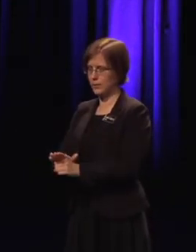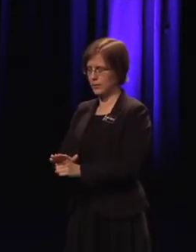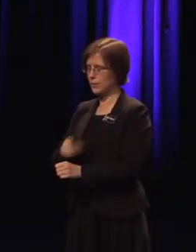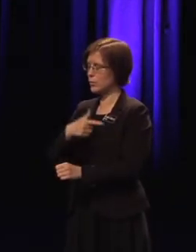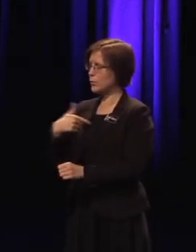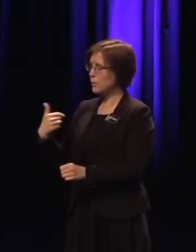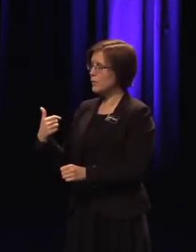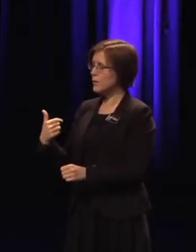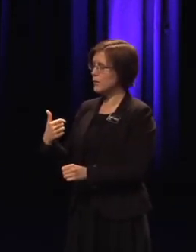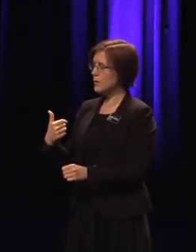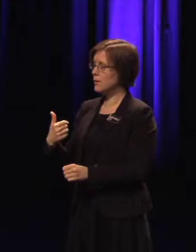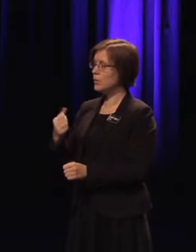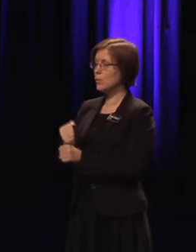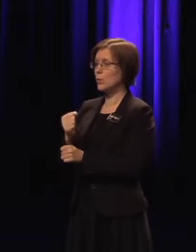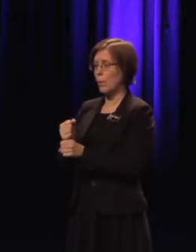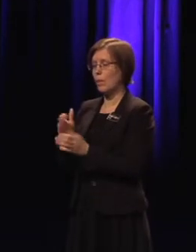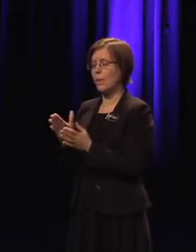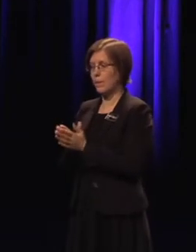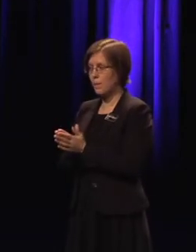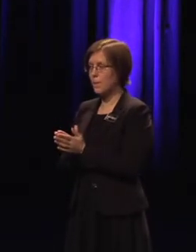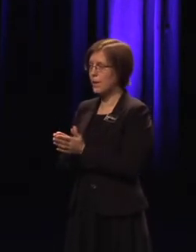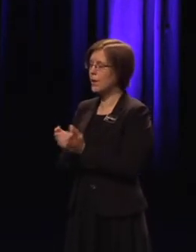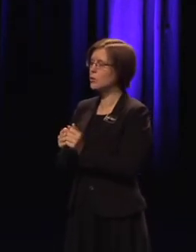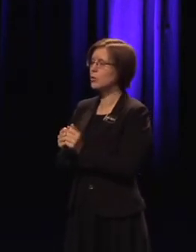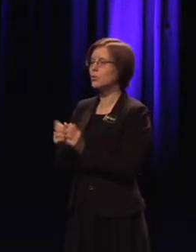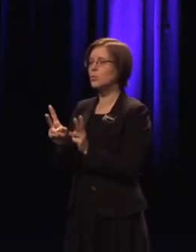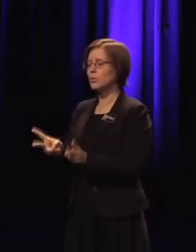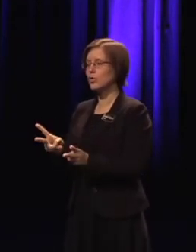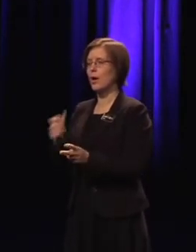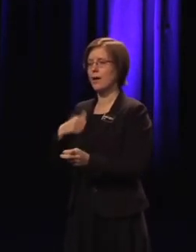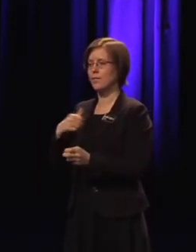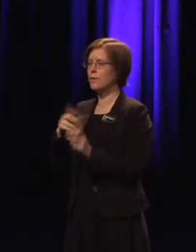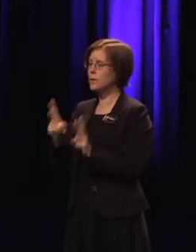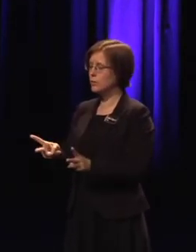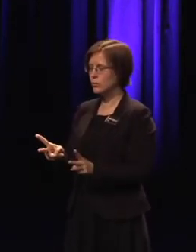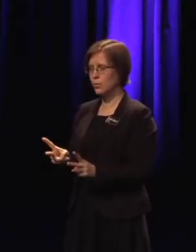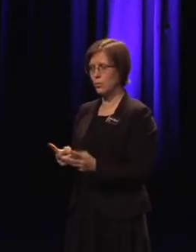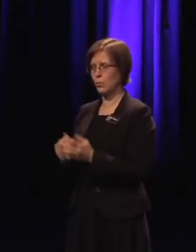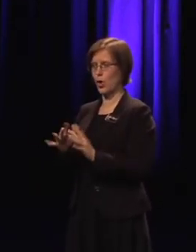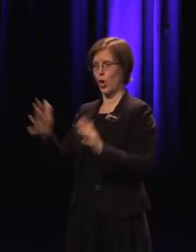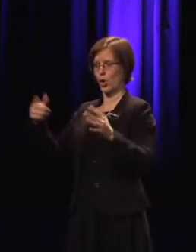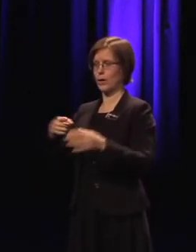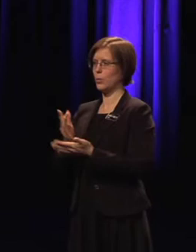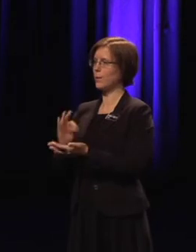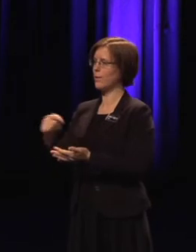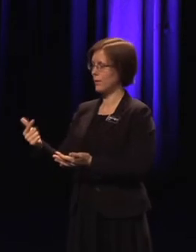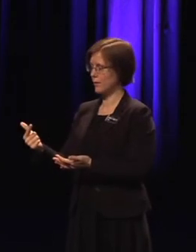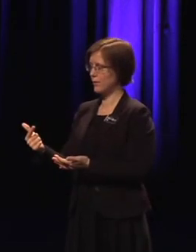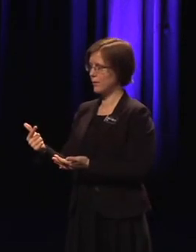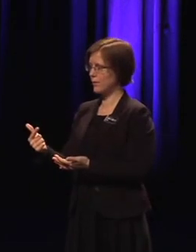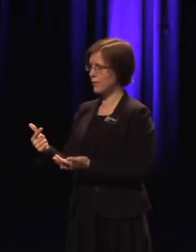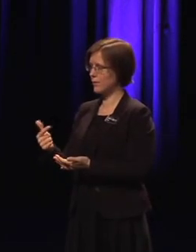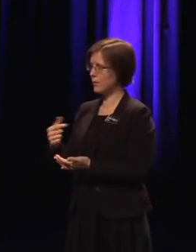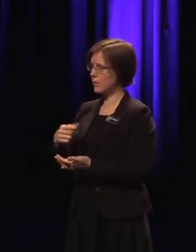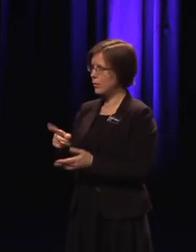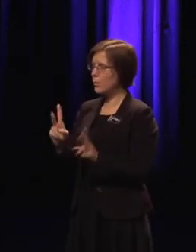of development should be designed to advance these rights, and at the very best, should do nothing